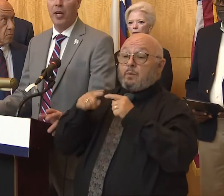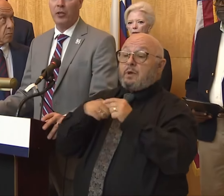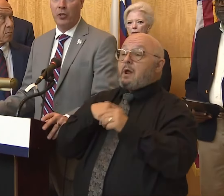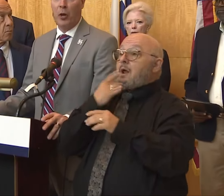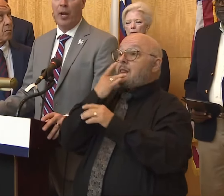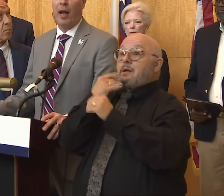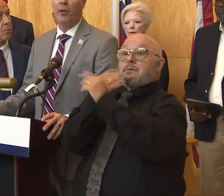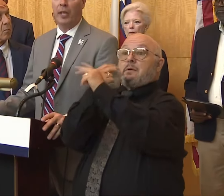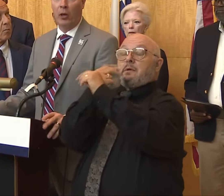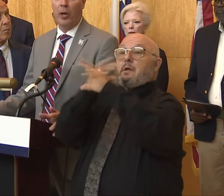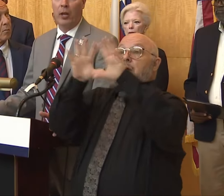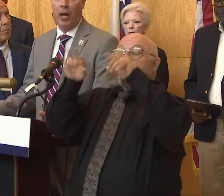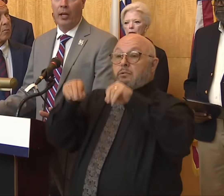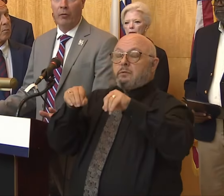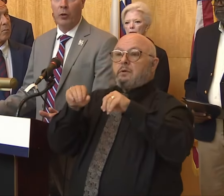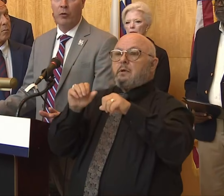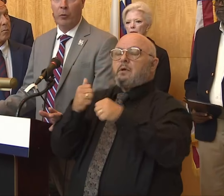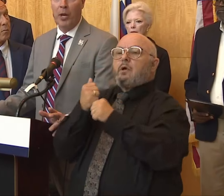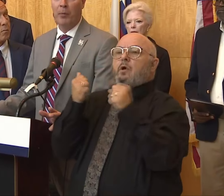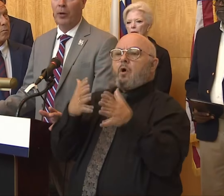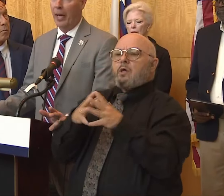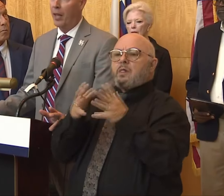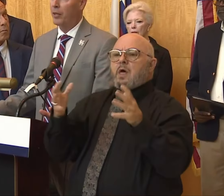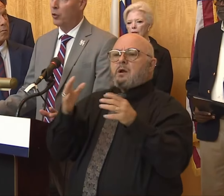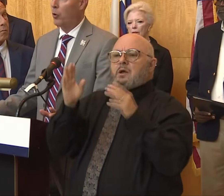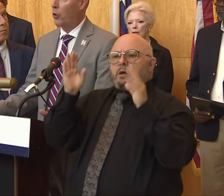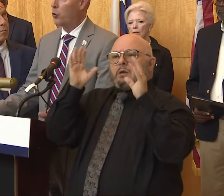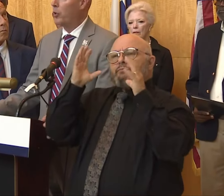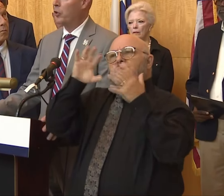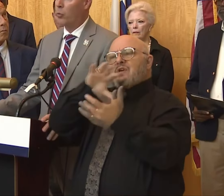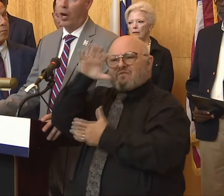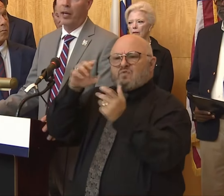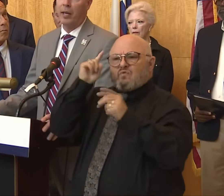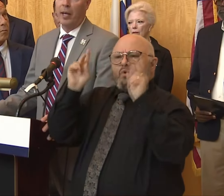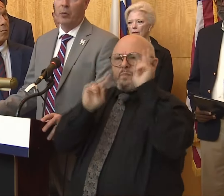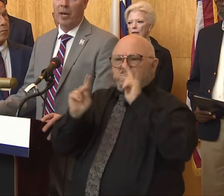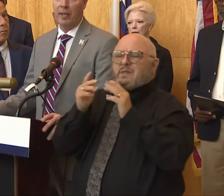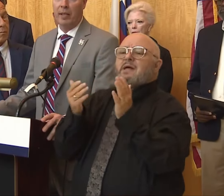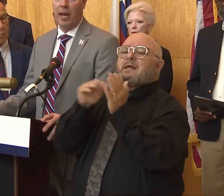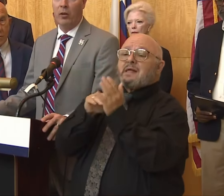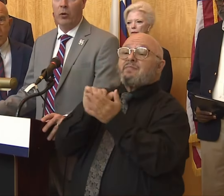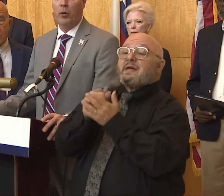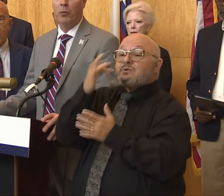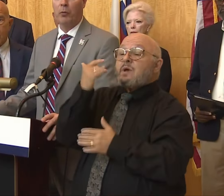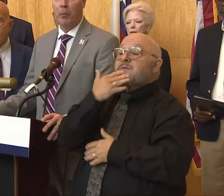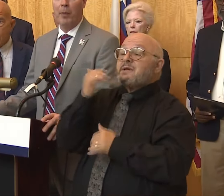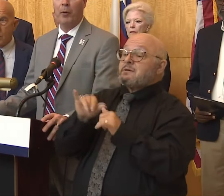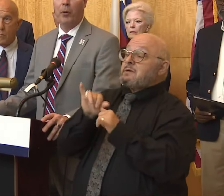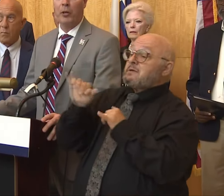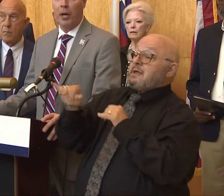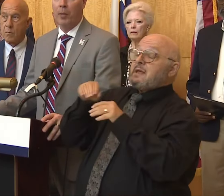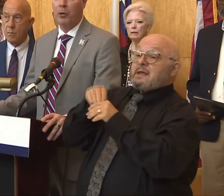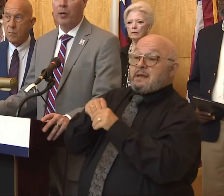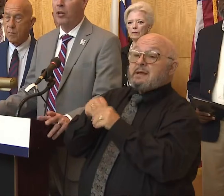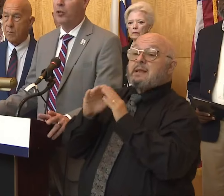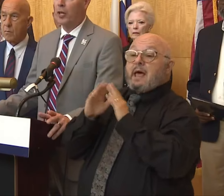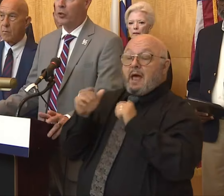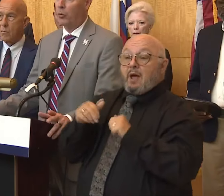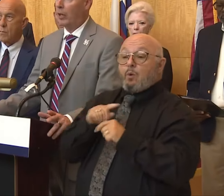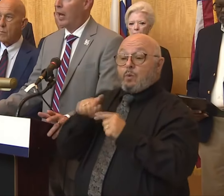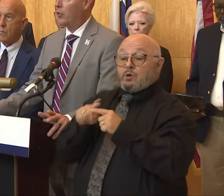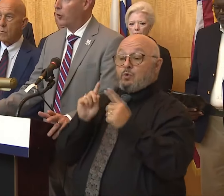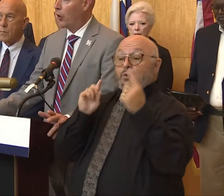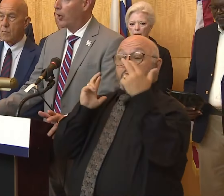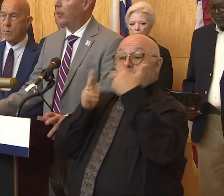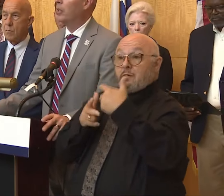signalized intersections go down, it can create a lot of confusion for people. Again, this is one of those reasons why it's best to stay indoors. But remember, when you come to an intersection